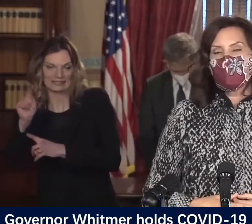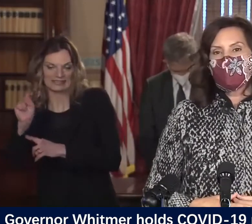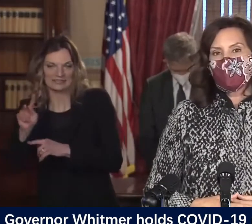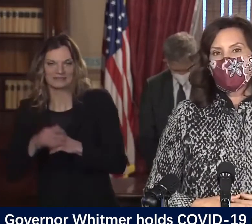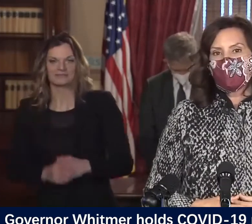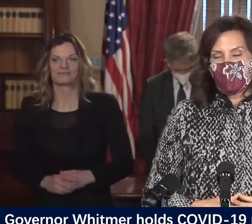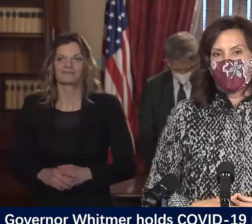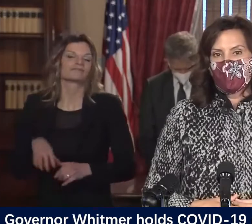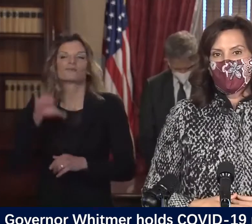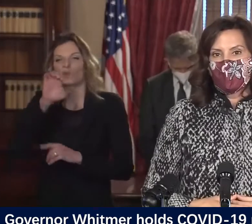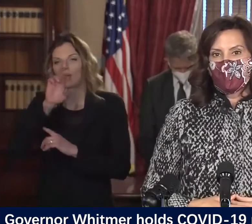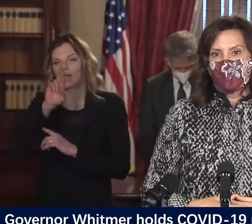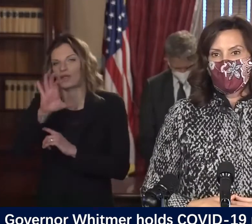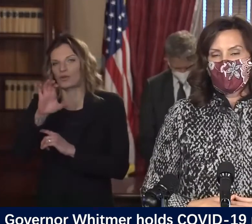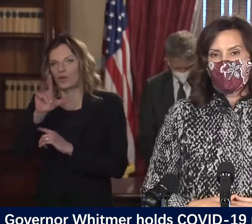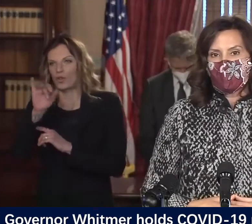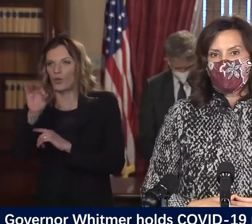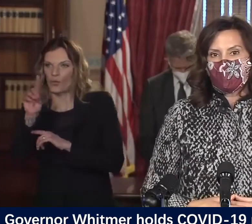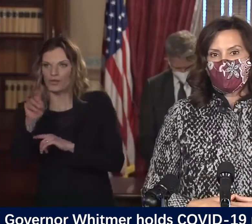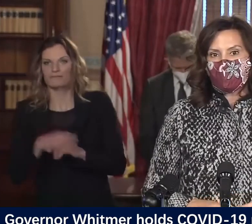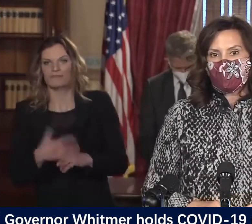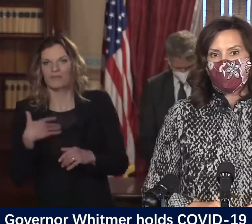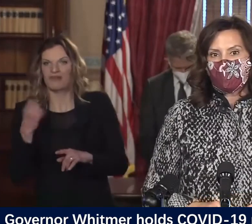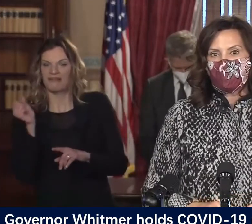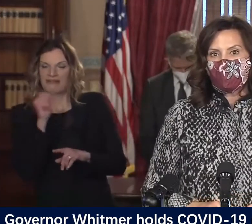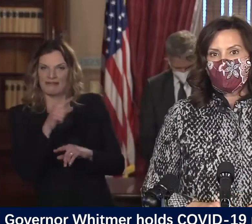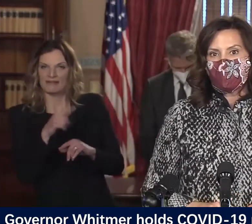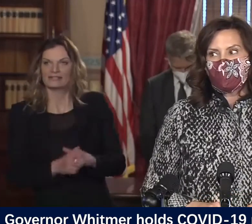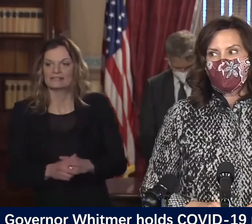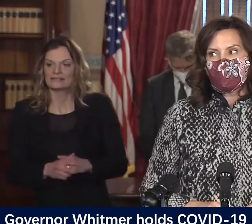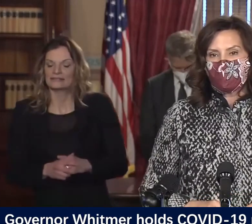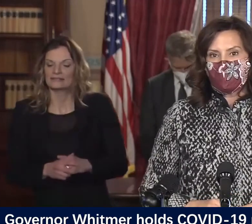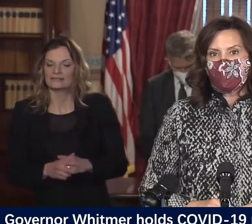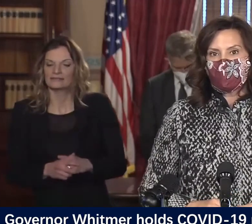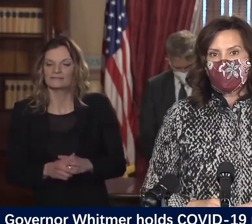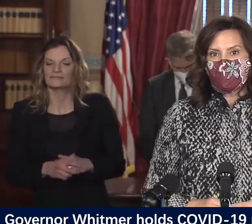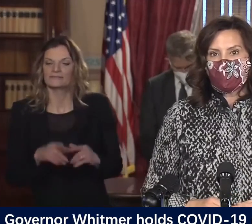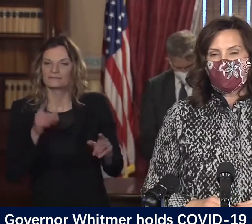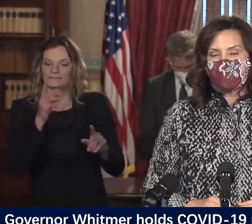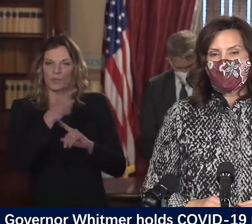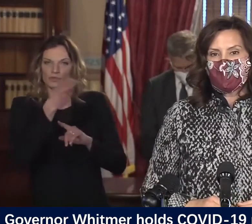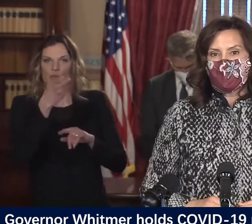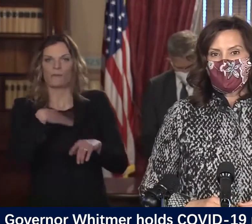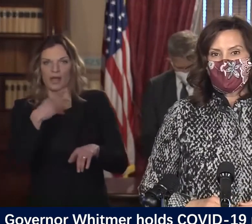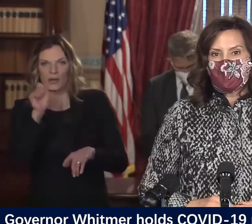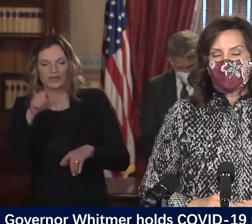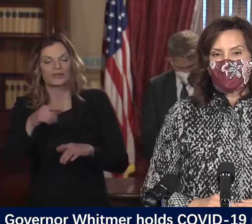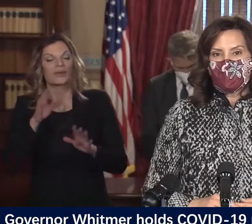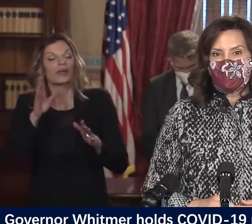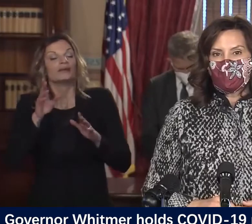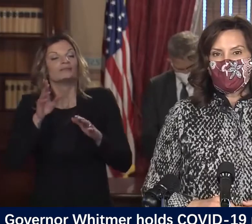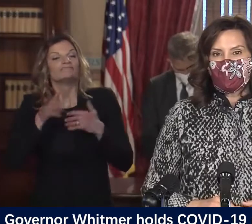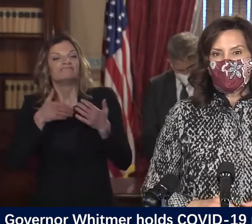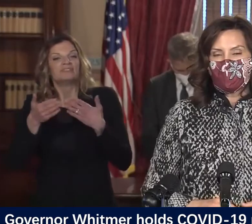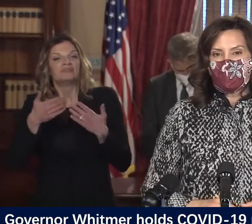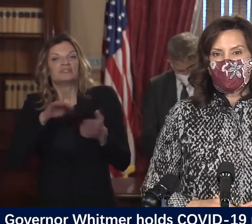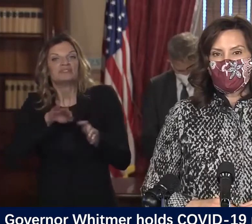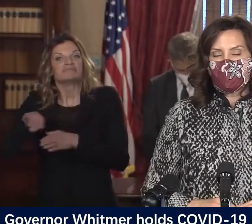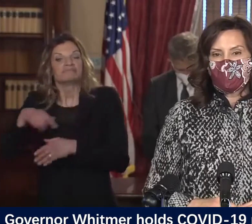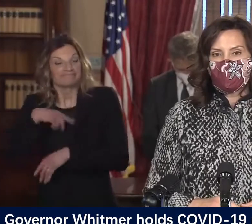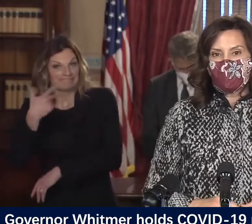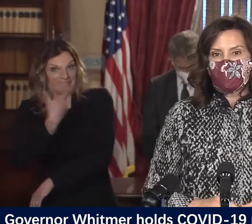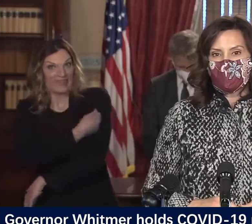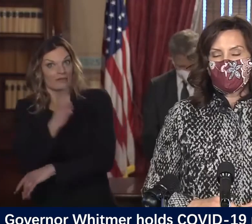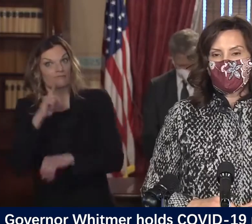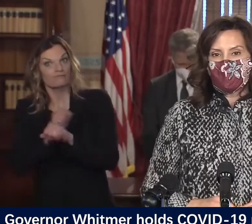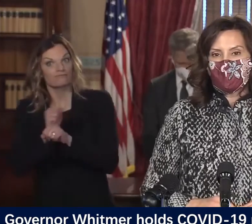Good afternoon, Governor. I just wanted to ask, Kathy kind of took part of my question, but when we do get the vaccine, what is the